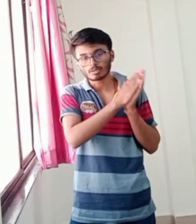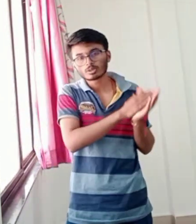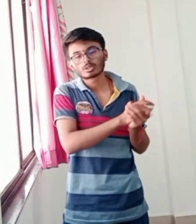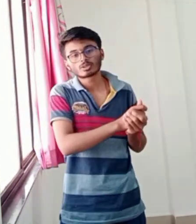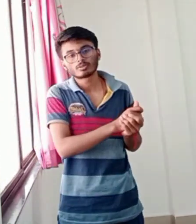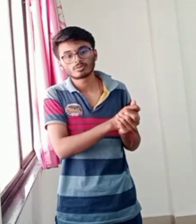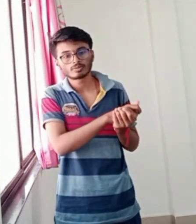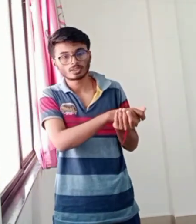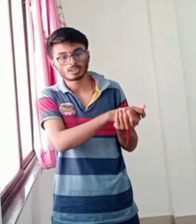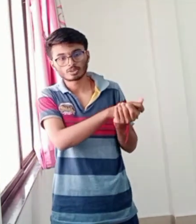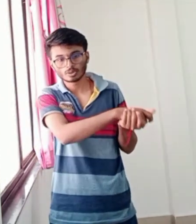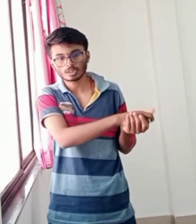ribose sugar.